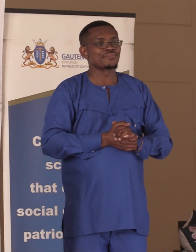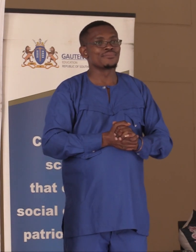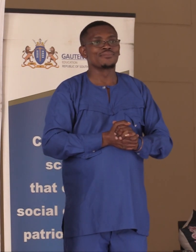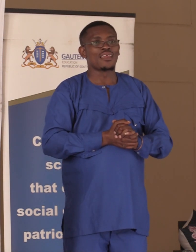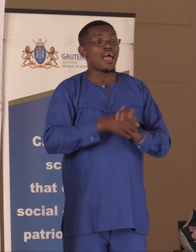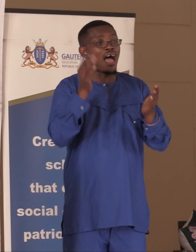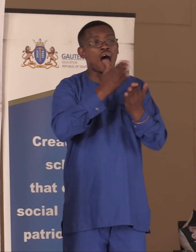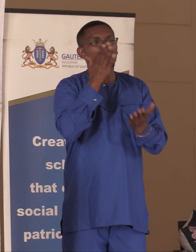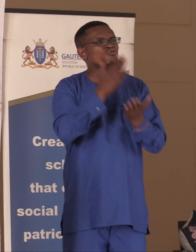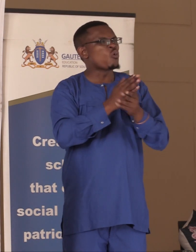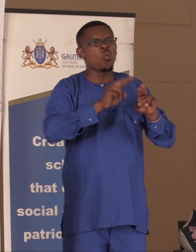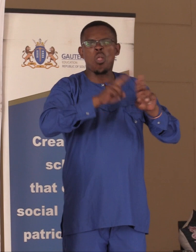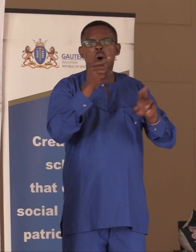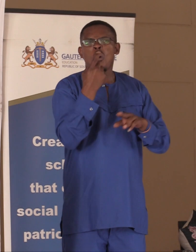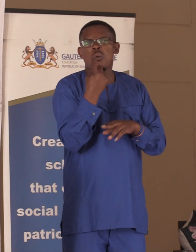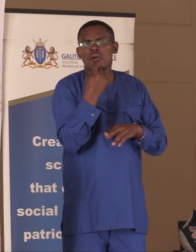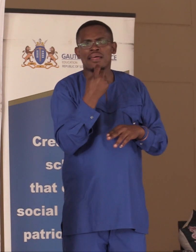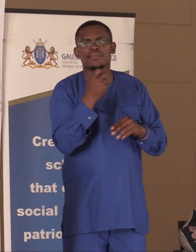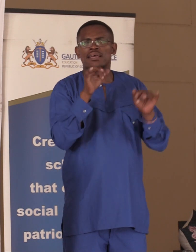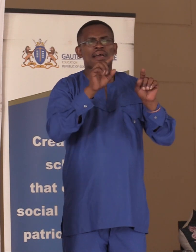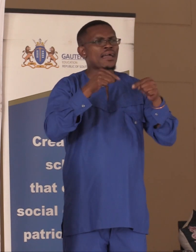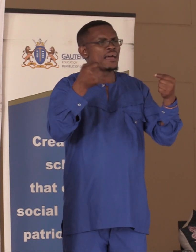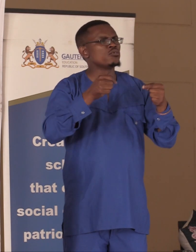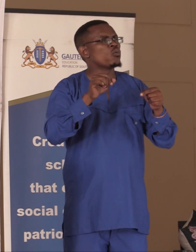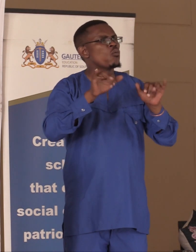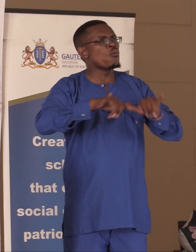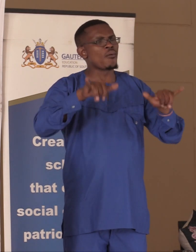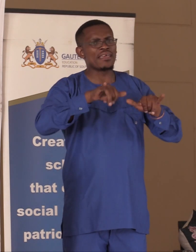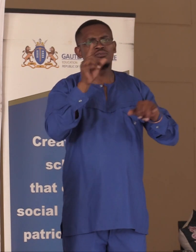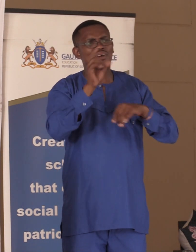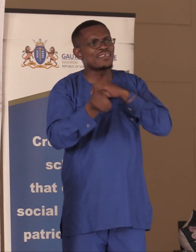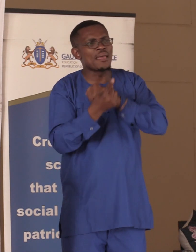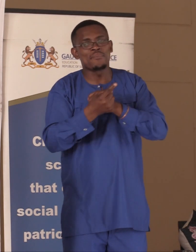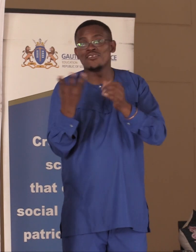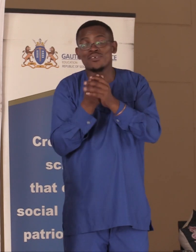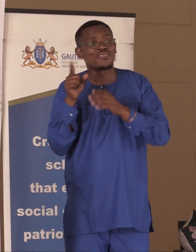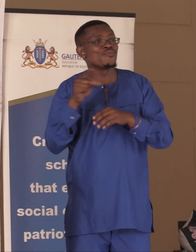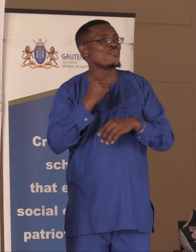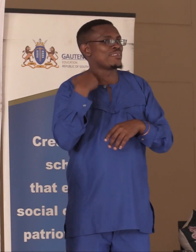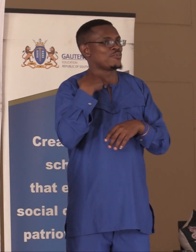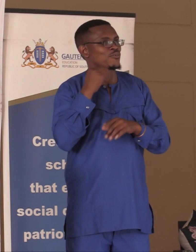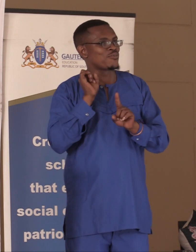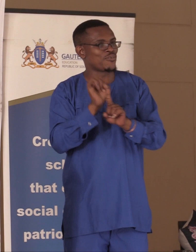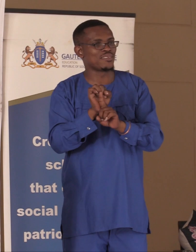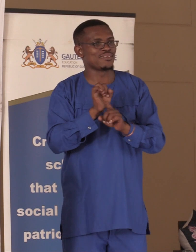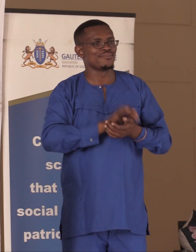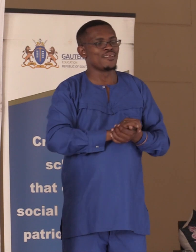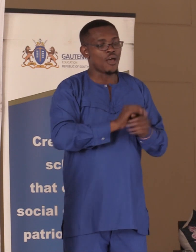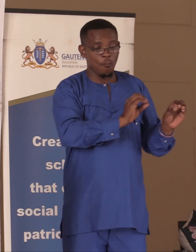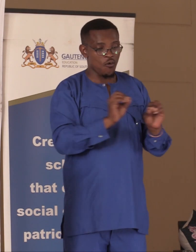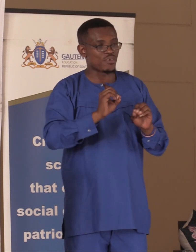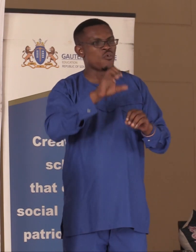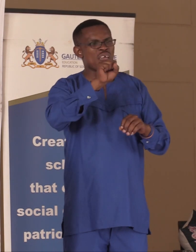I'm sure that no one can do, everyone can't wait to hear what happened with you and the puppy. Moving on, ladies and gentlemen, we